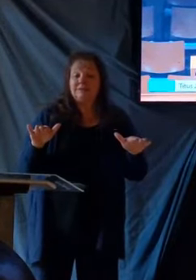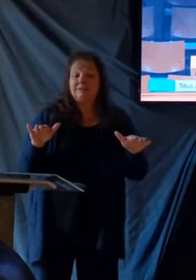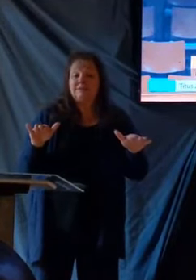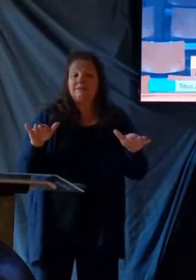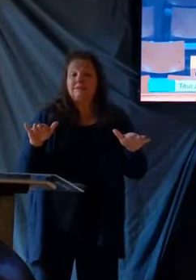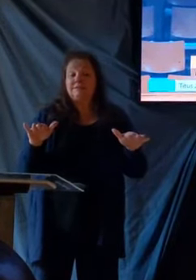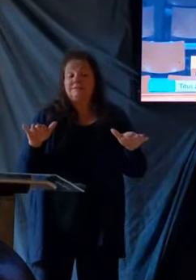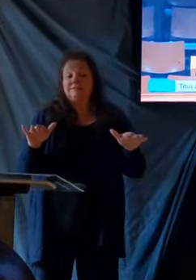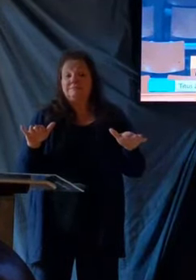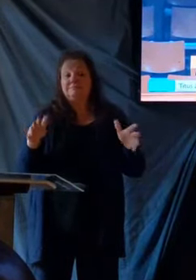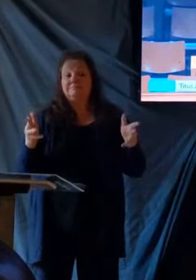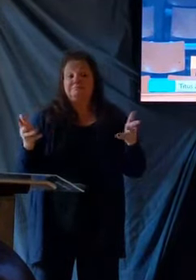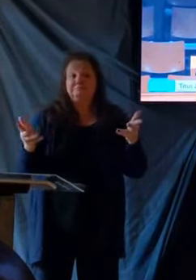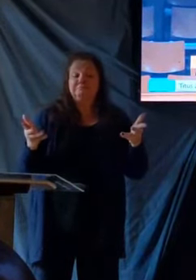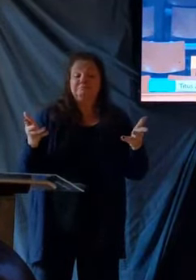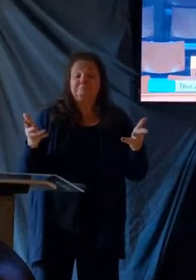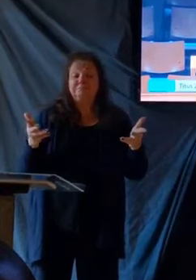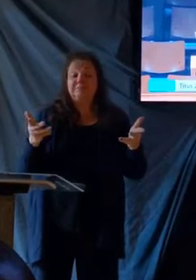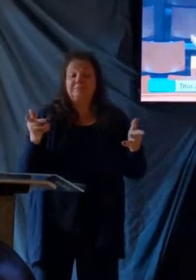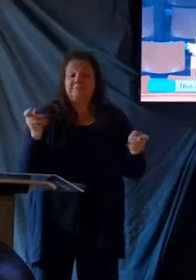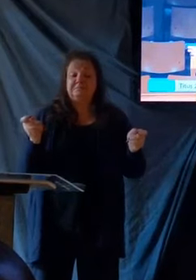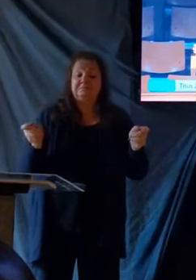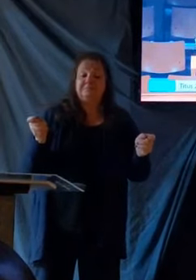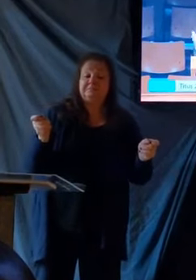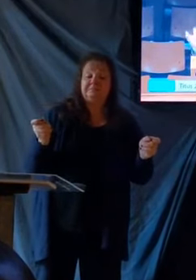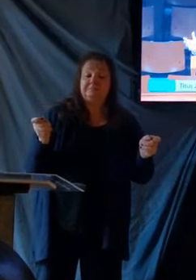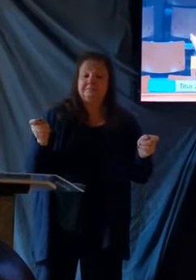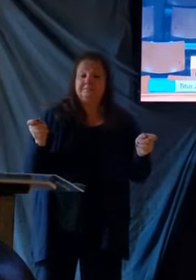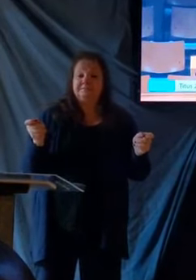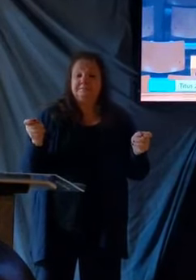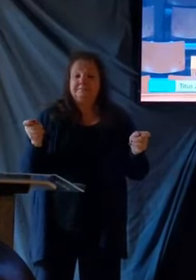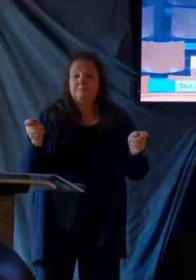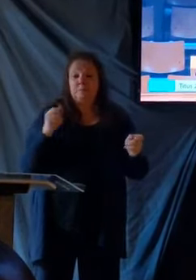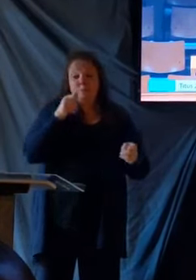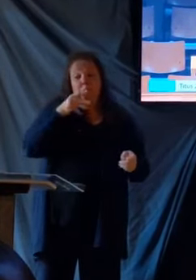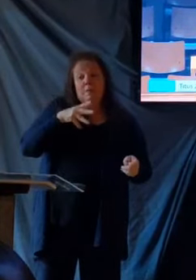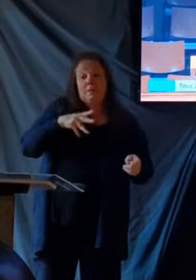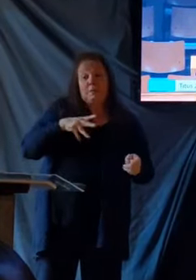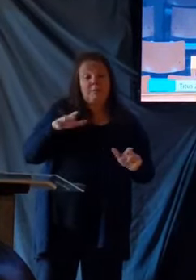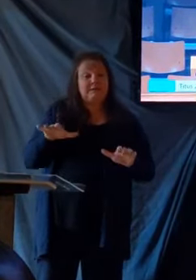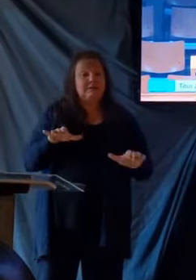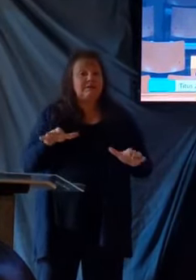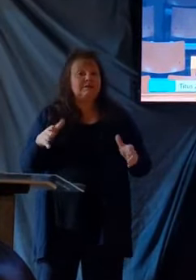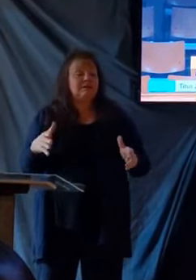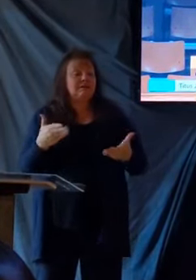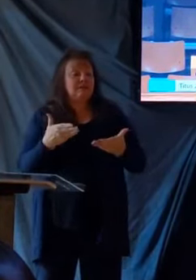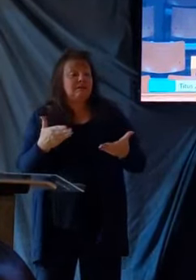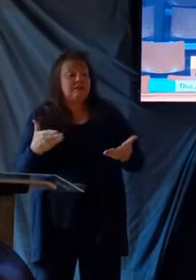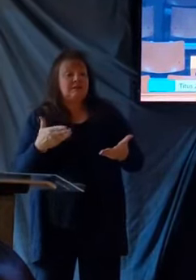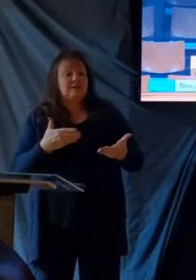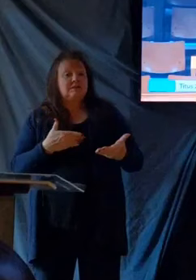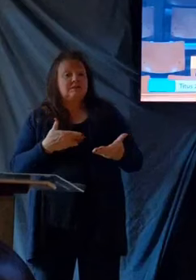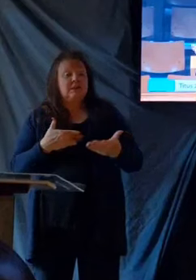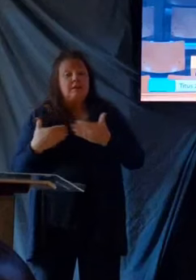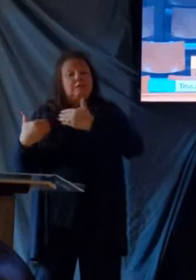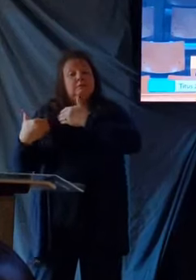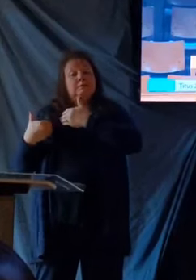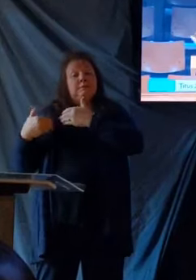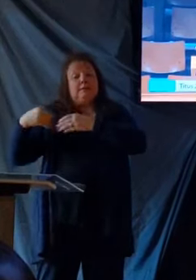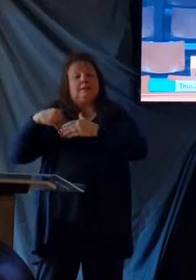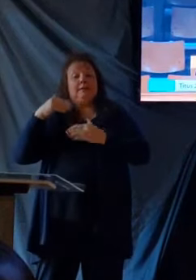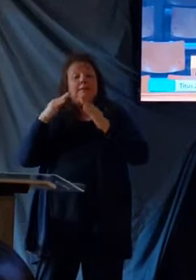then, you know, there'll be adjustments on what she does, and, things that'll fall upon her in